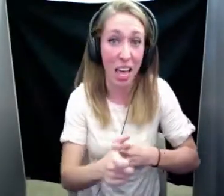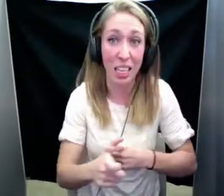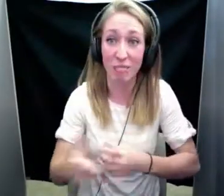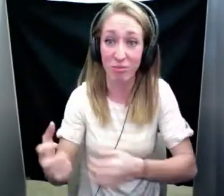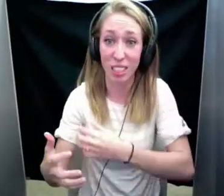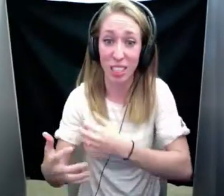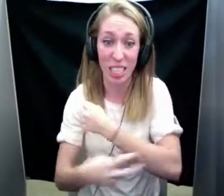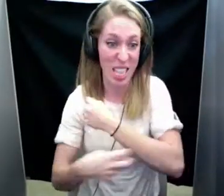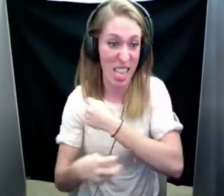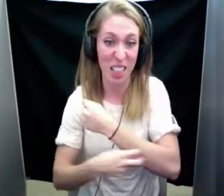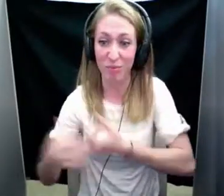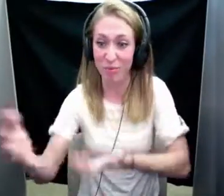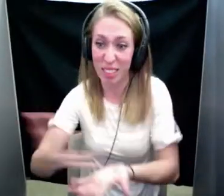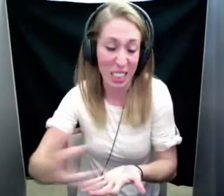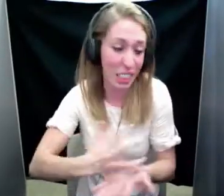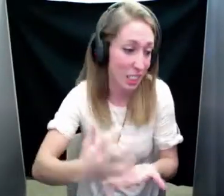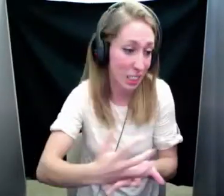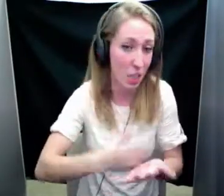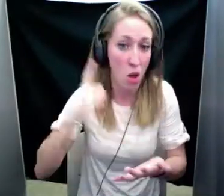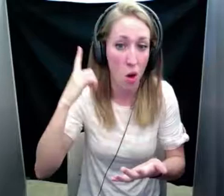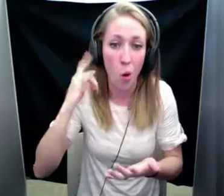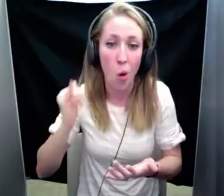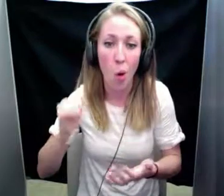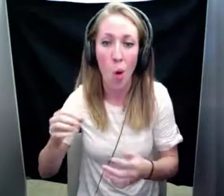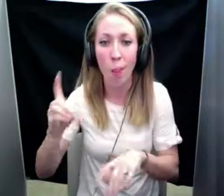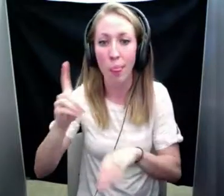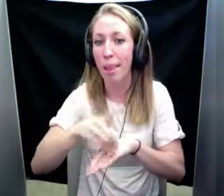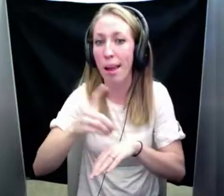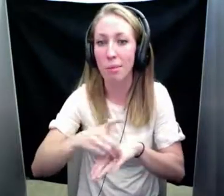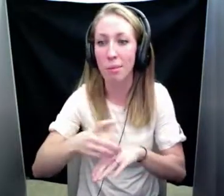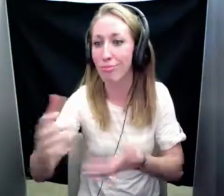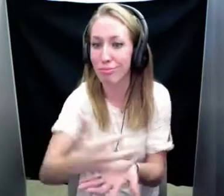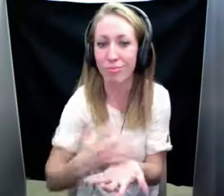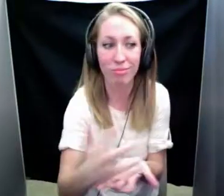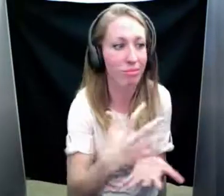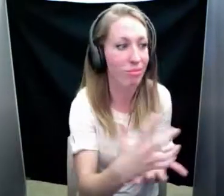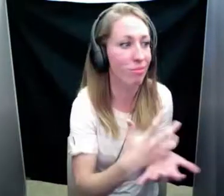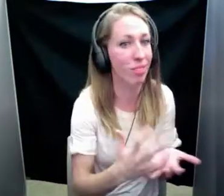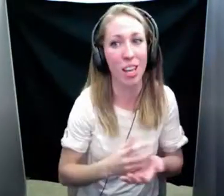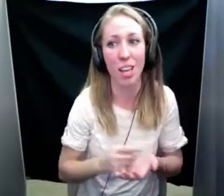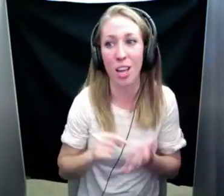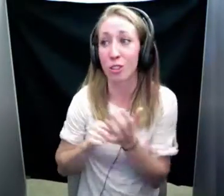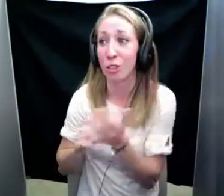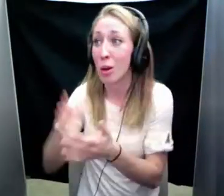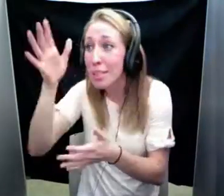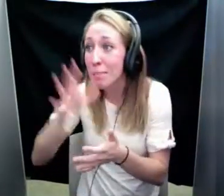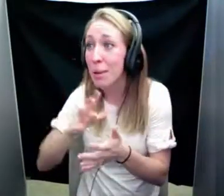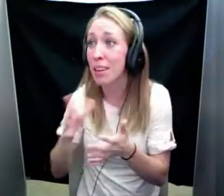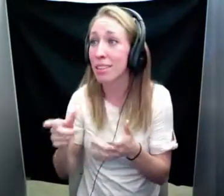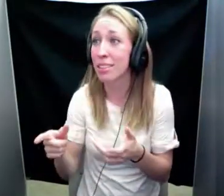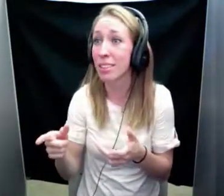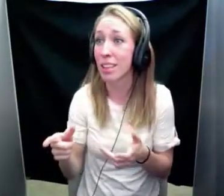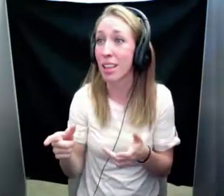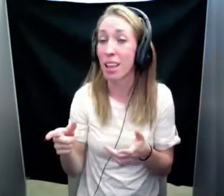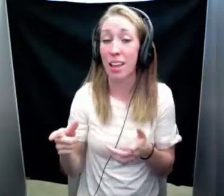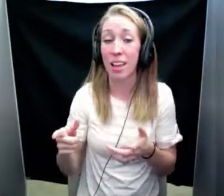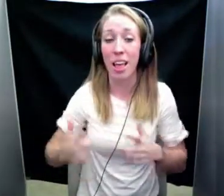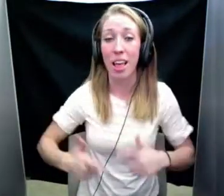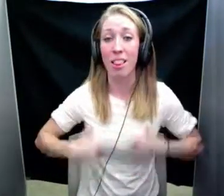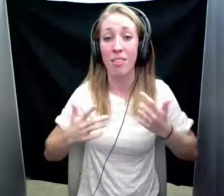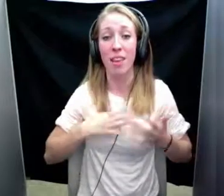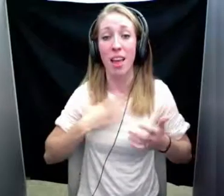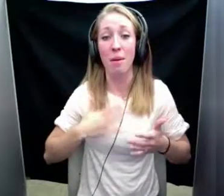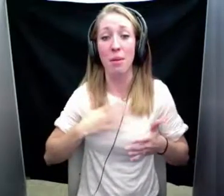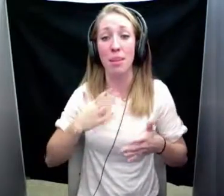diamonds and silver that he could carry out of the castle and brought it home to his parents. And with that, they lived in the greatest of comfort and